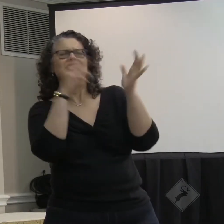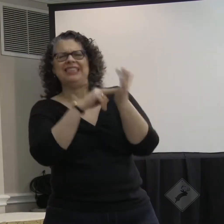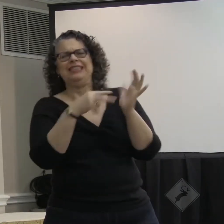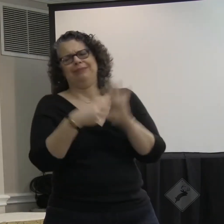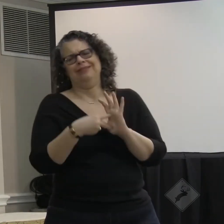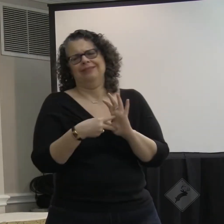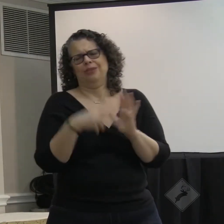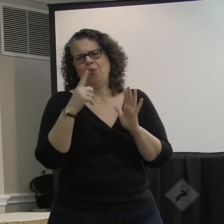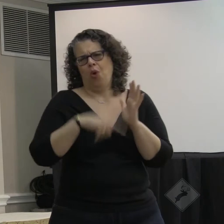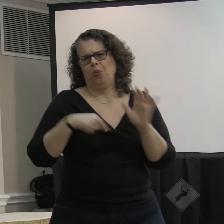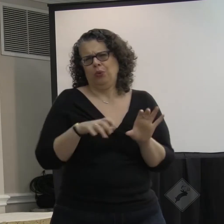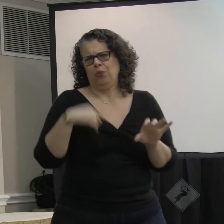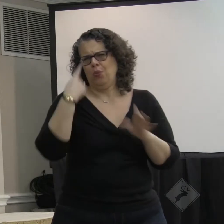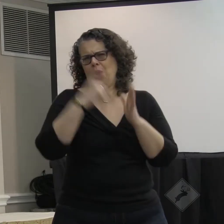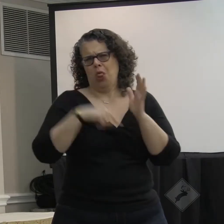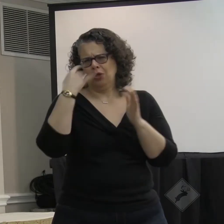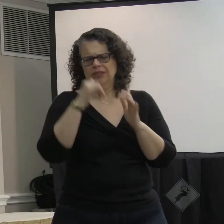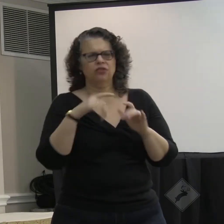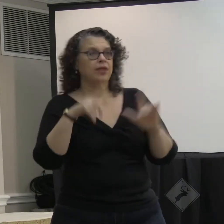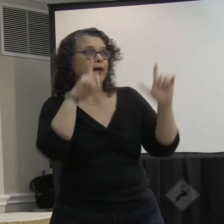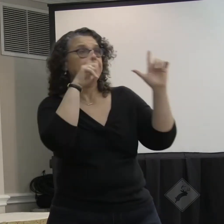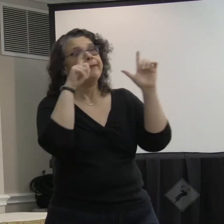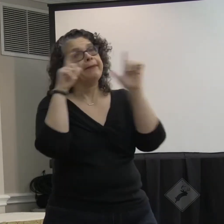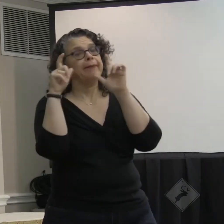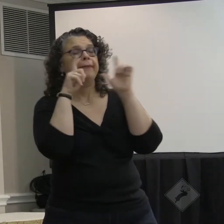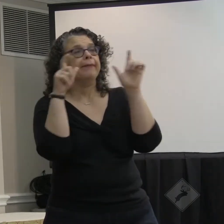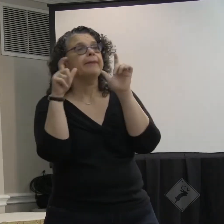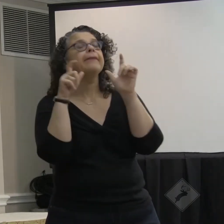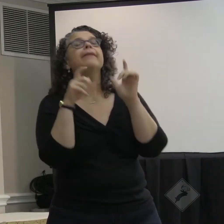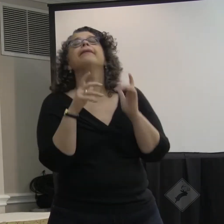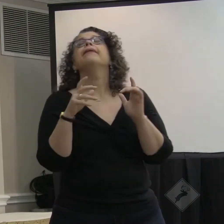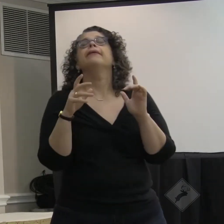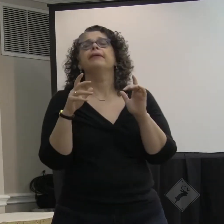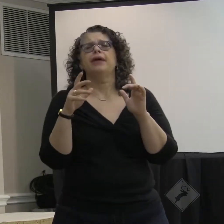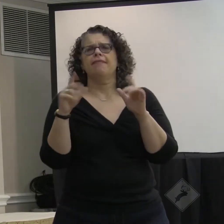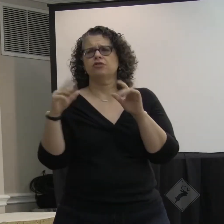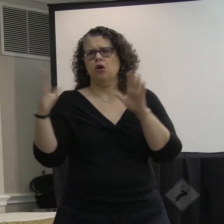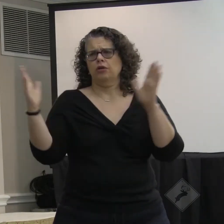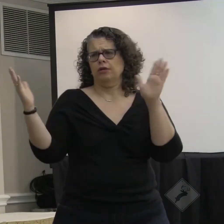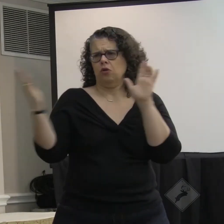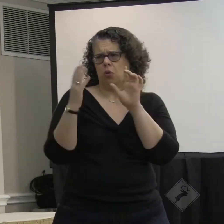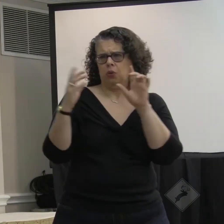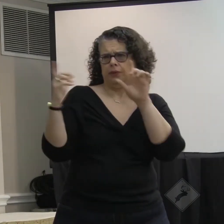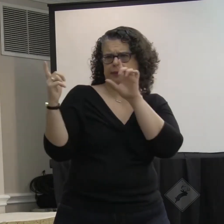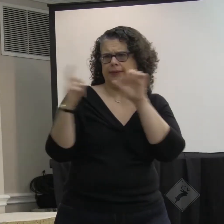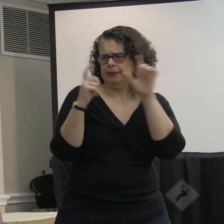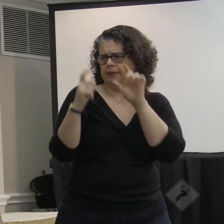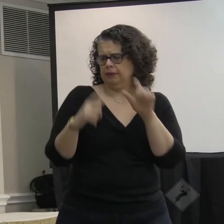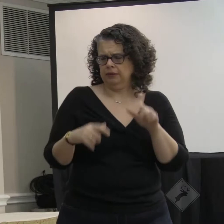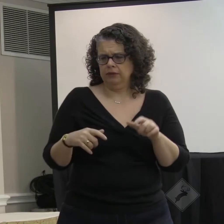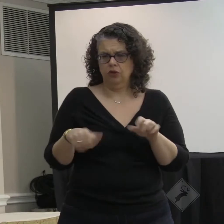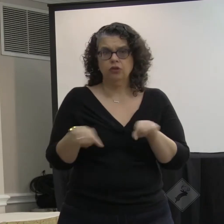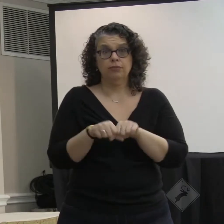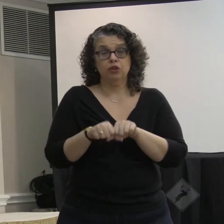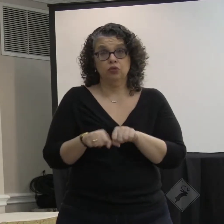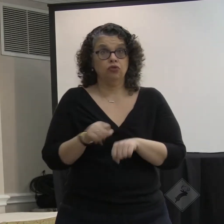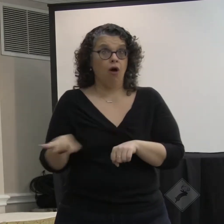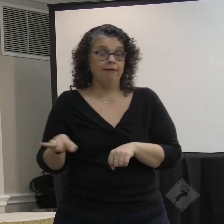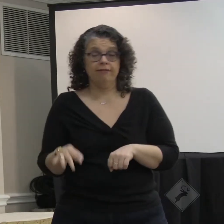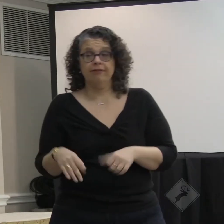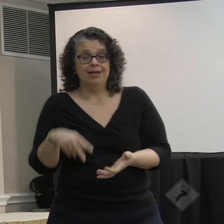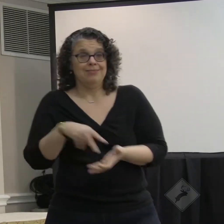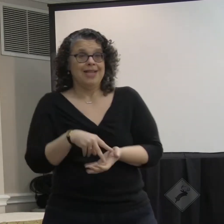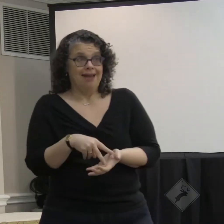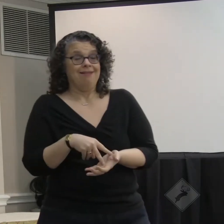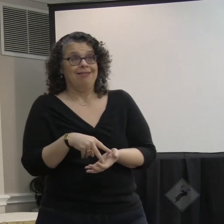means. So they kept taking pictures, and eventually they moved in and they started taking close-ups. And so I kicked my shoes off, and I was